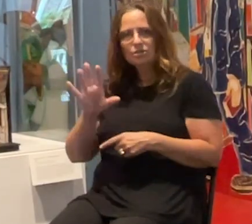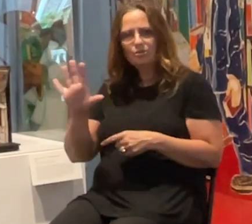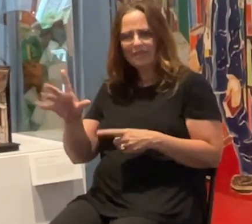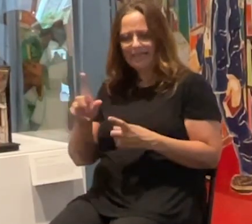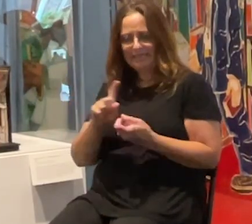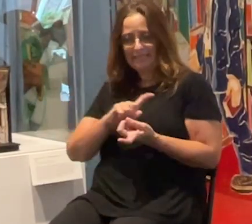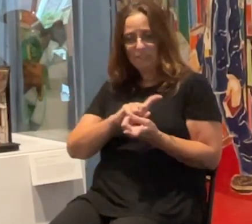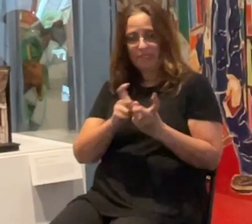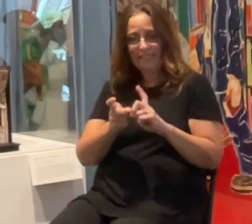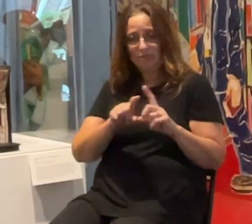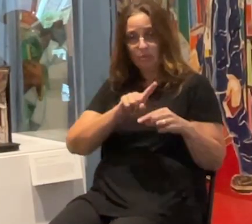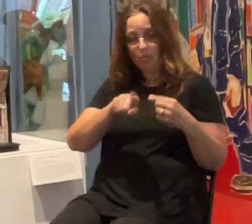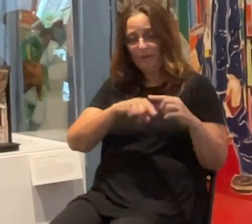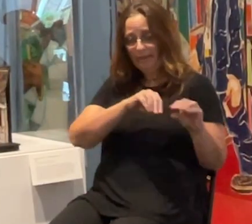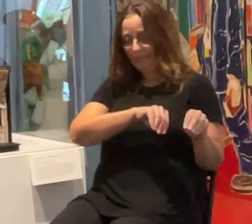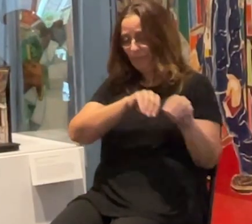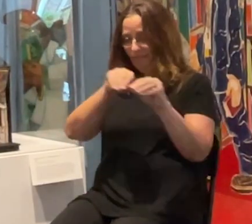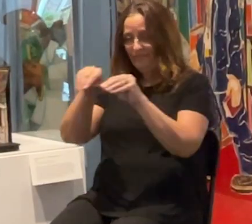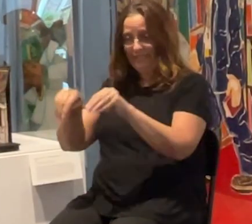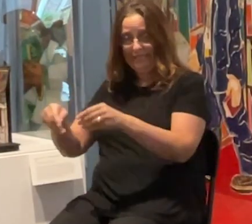changed,